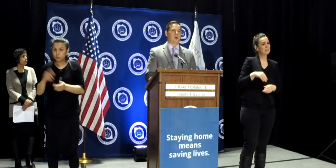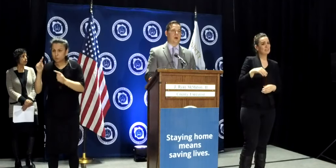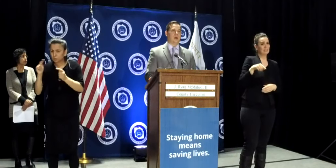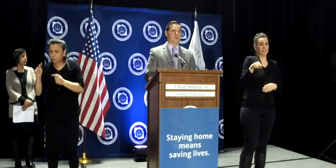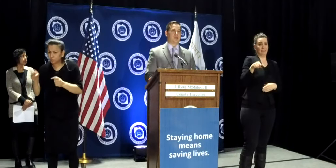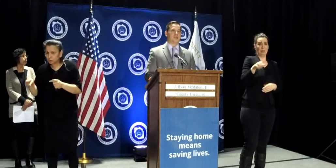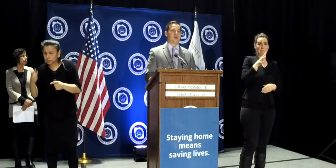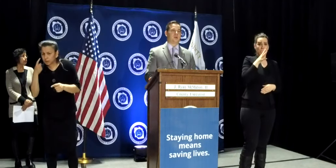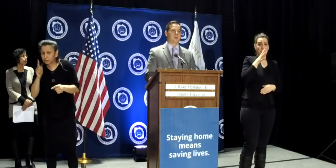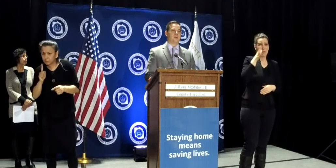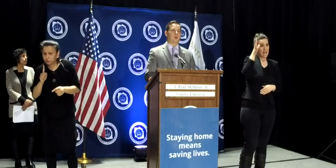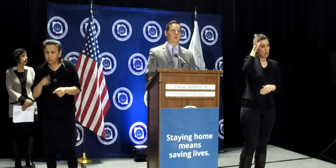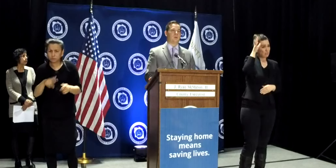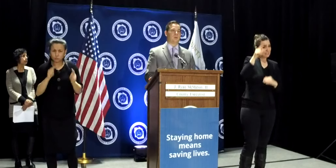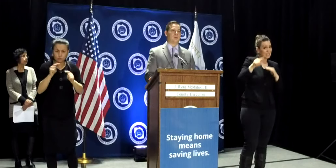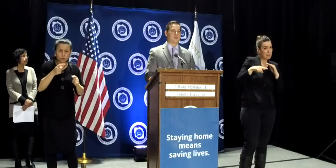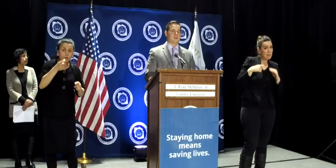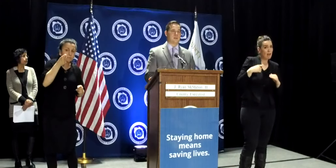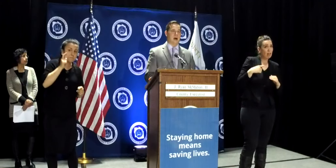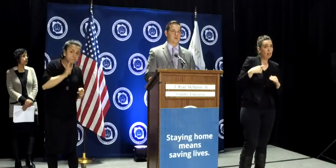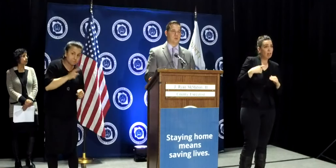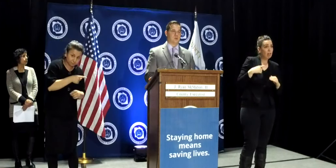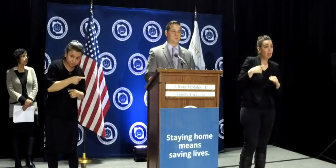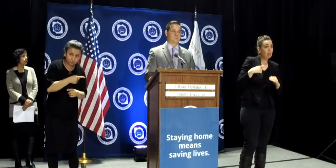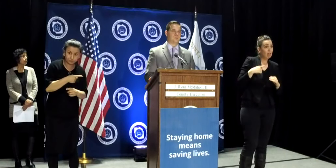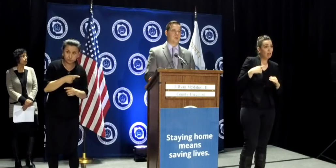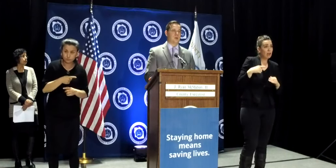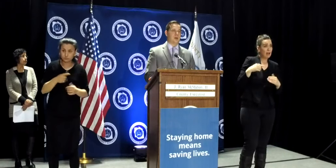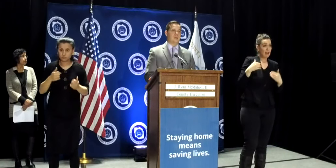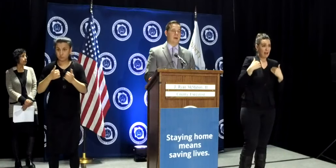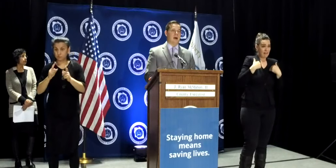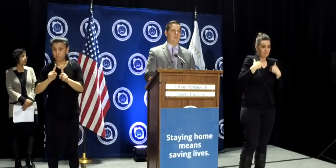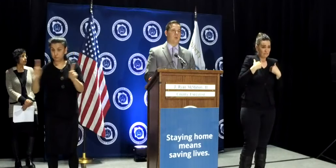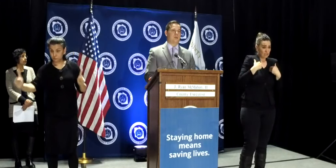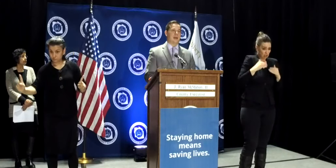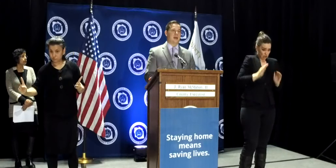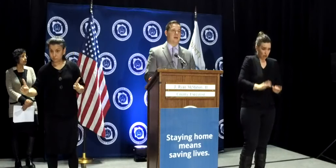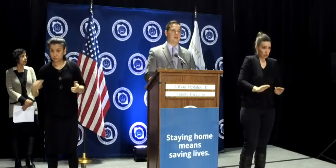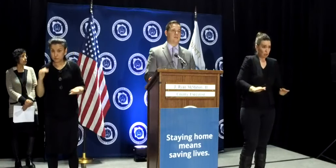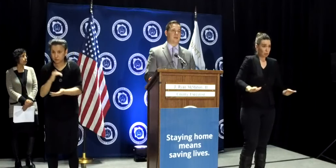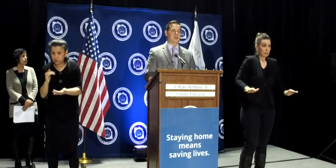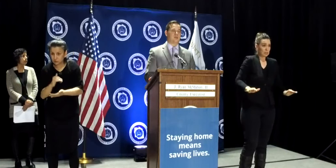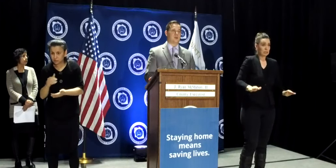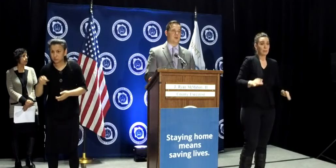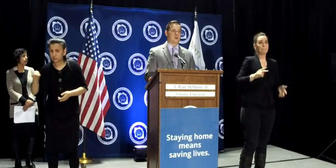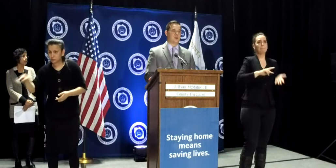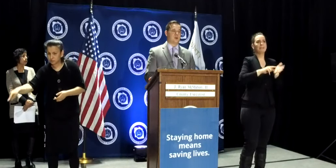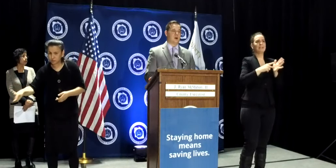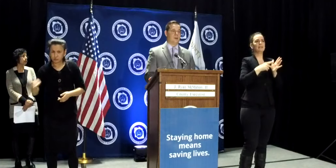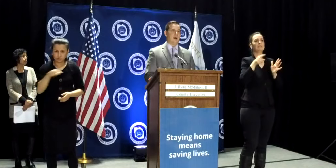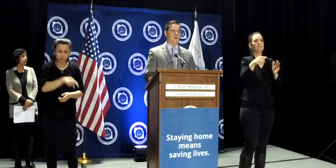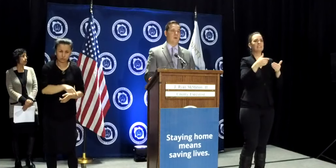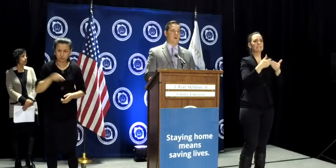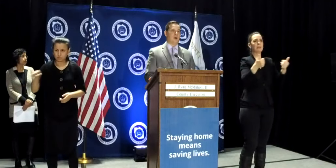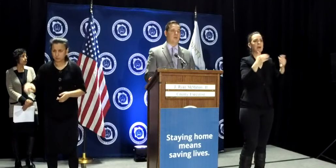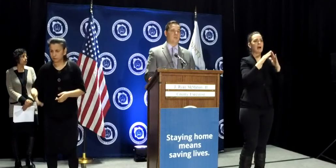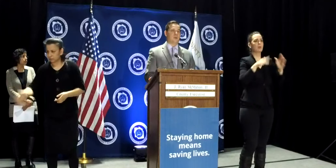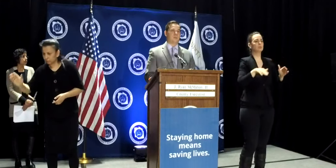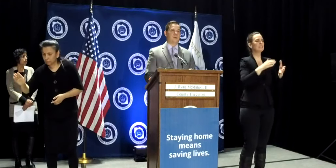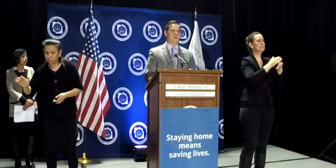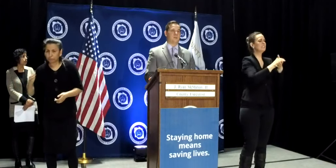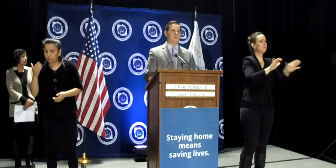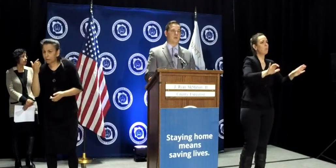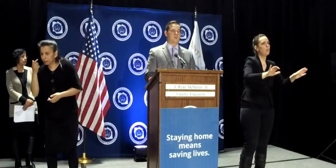who share children but don't live in the same household. And mom or dad is very concerned about